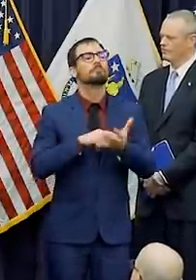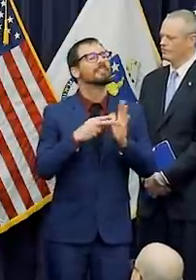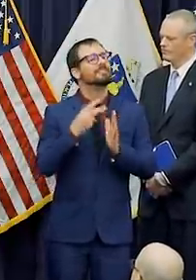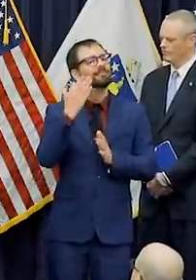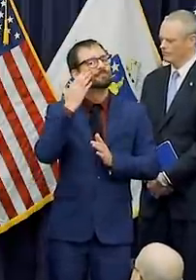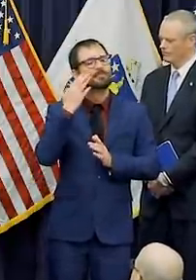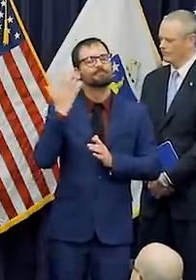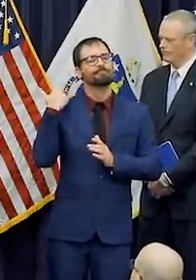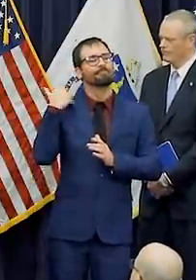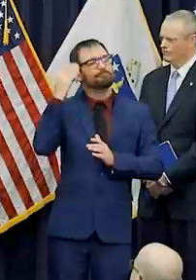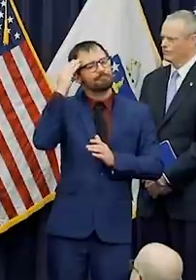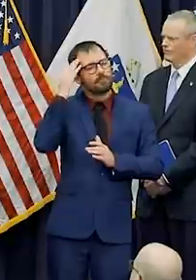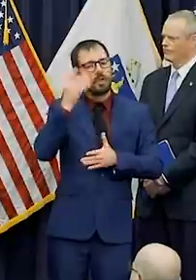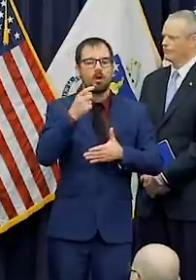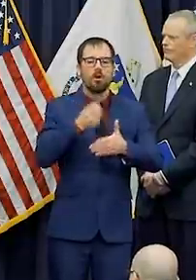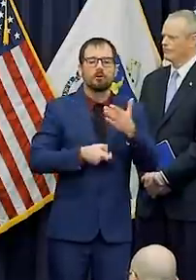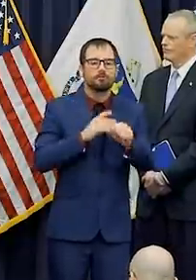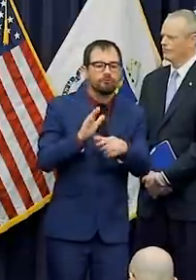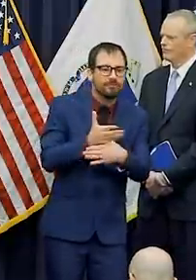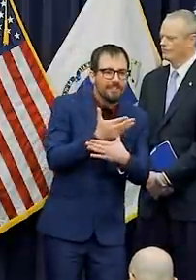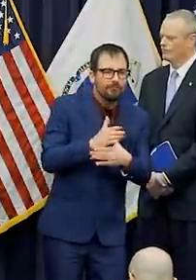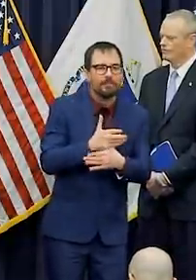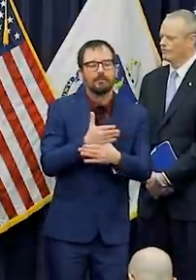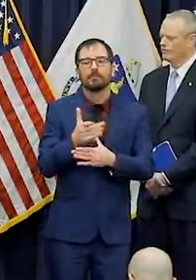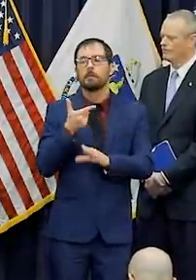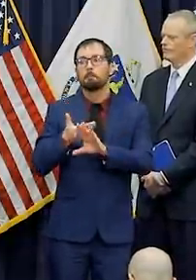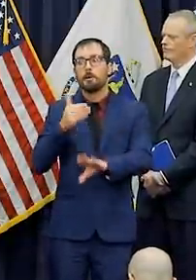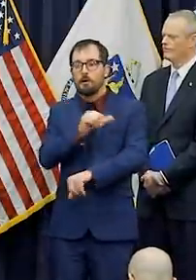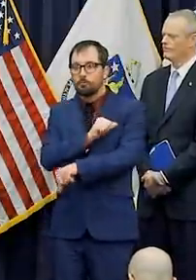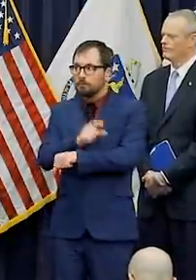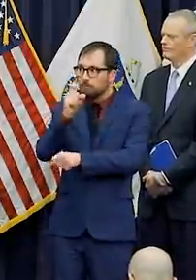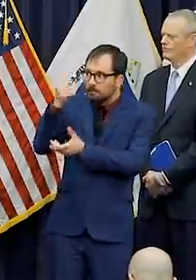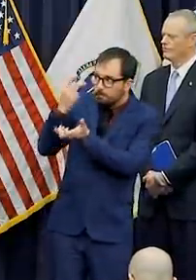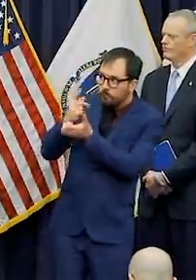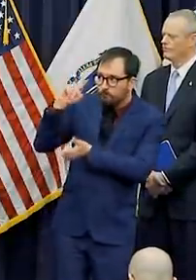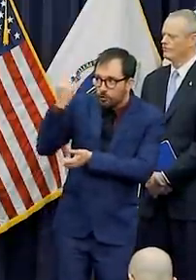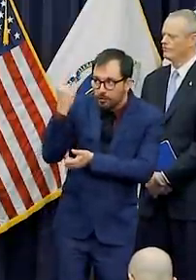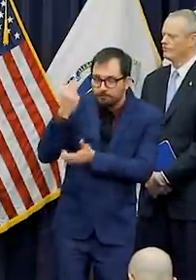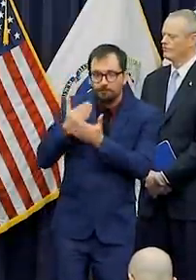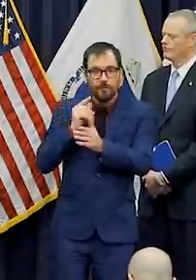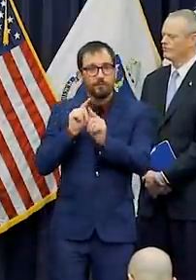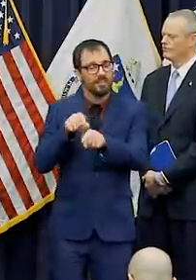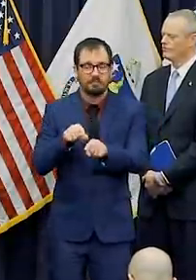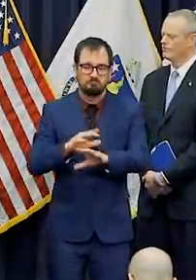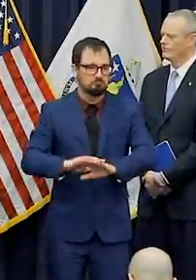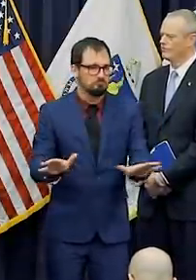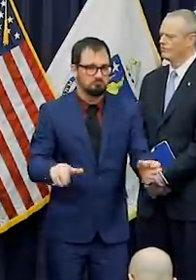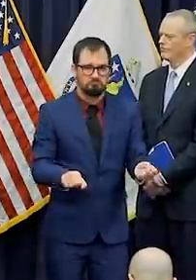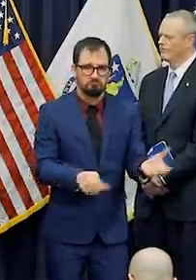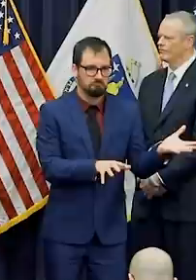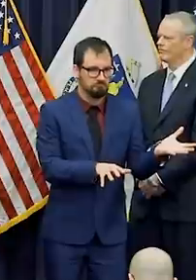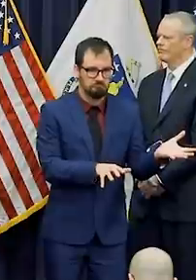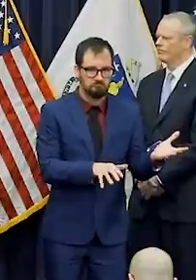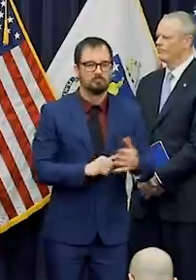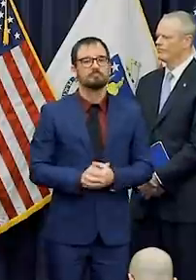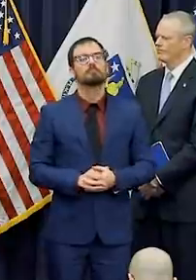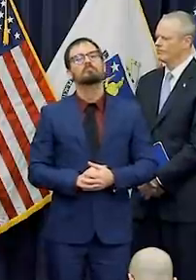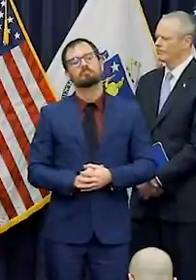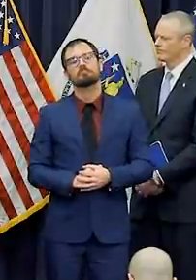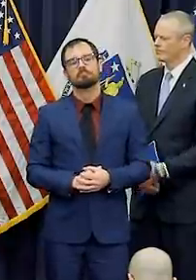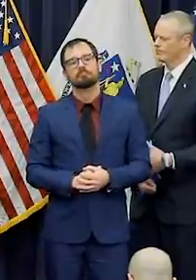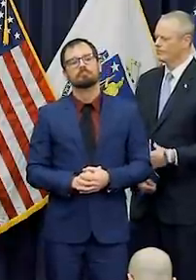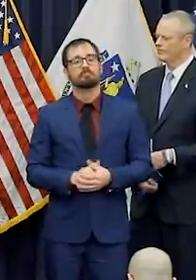COVID-19. Telemedicine is one of the most important things we need to divert care from hospitals and ambulatory sites for